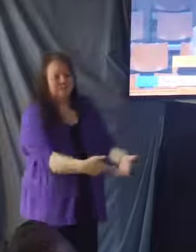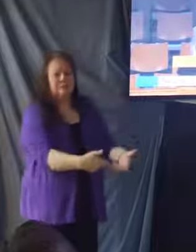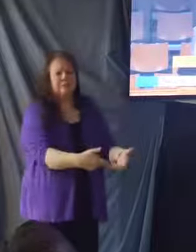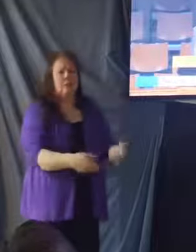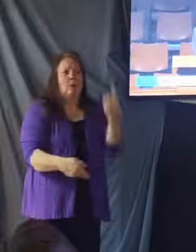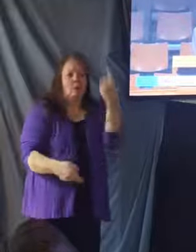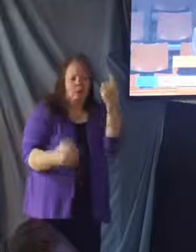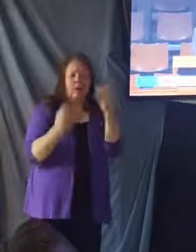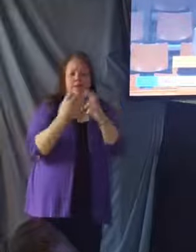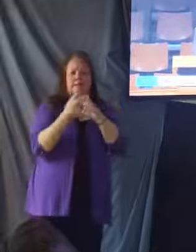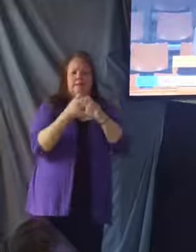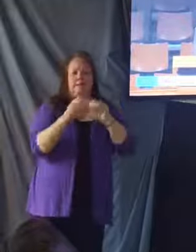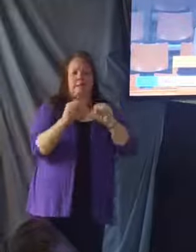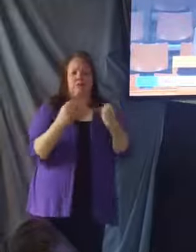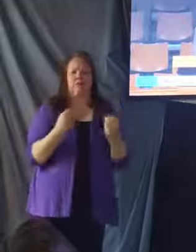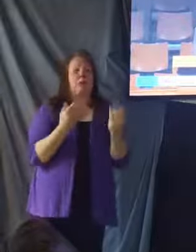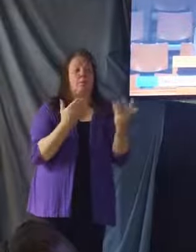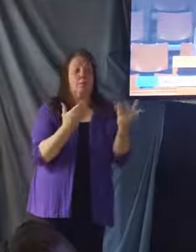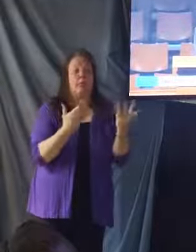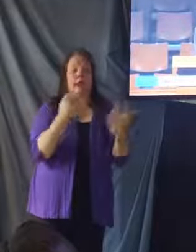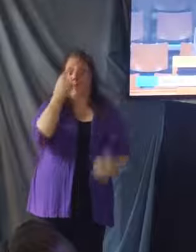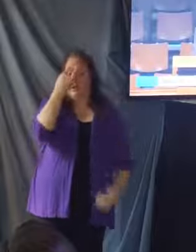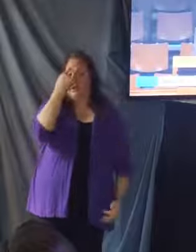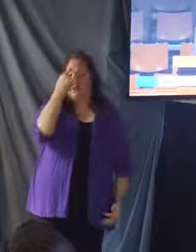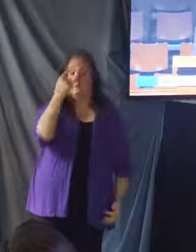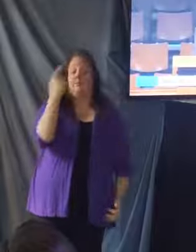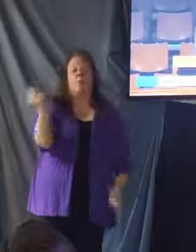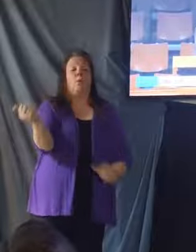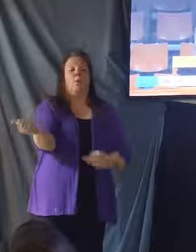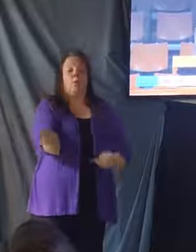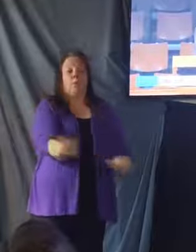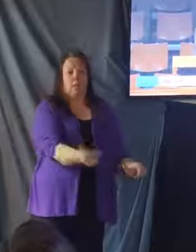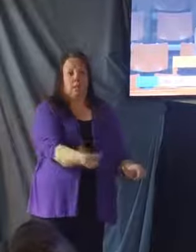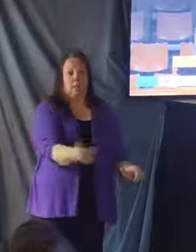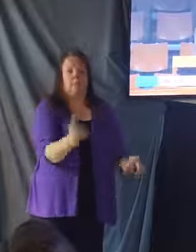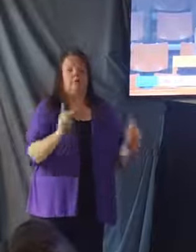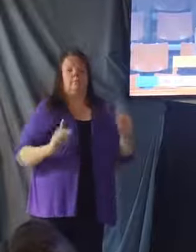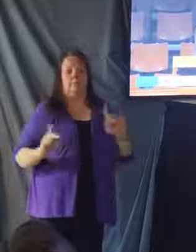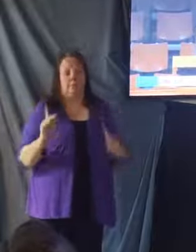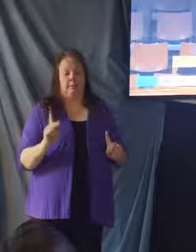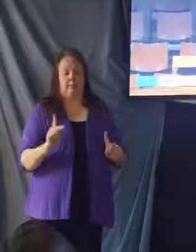one salvation provided for all